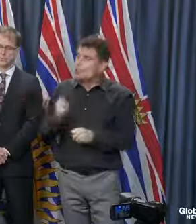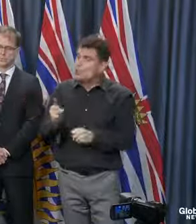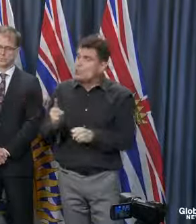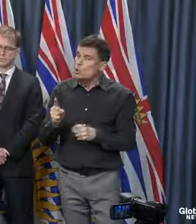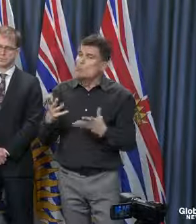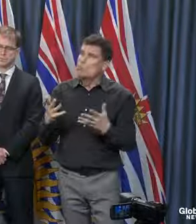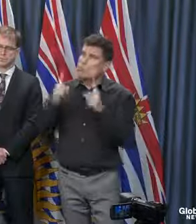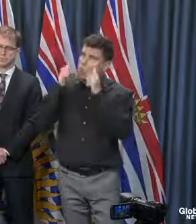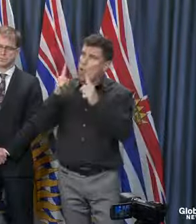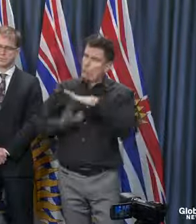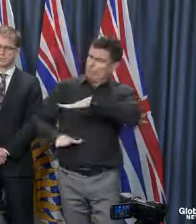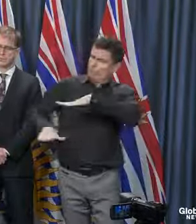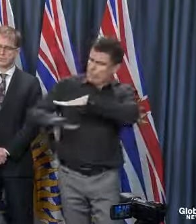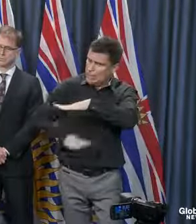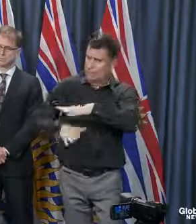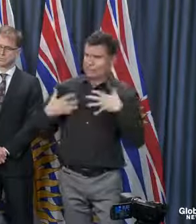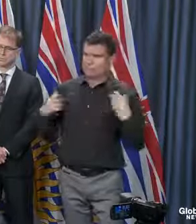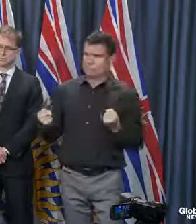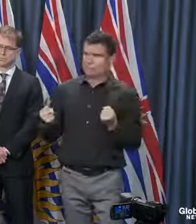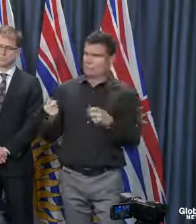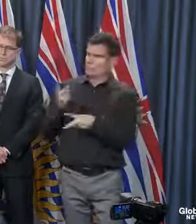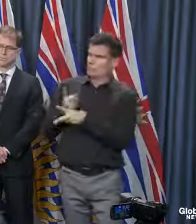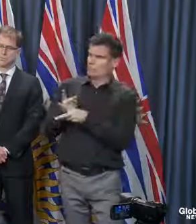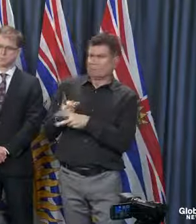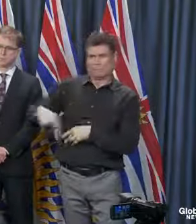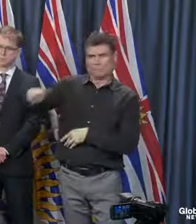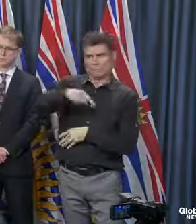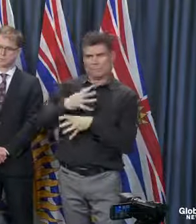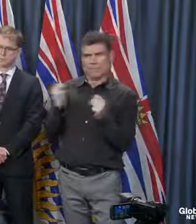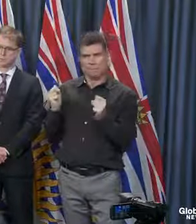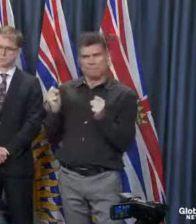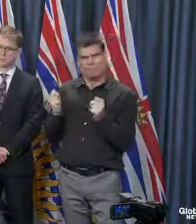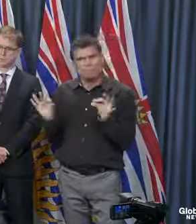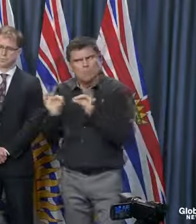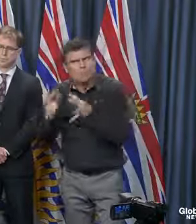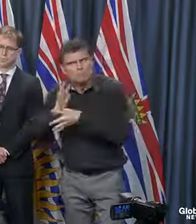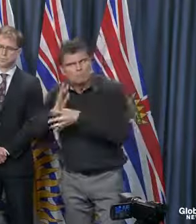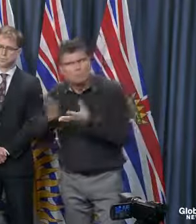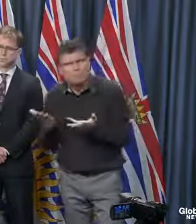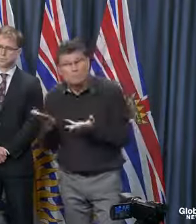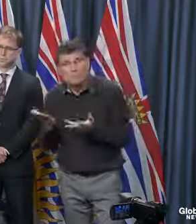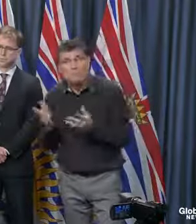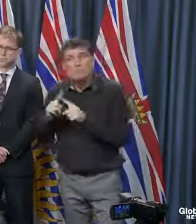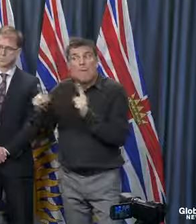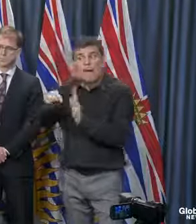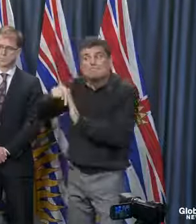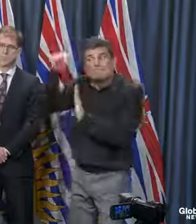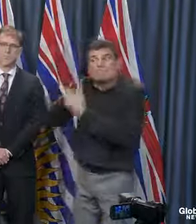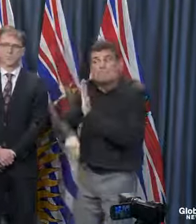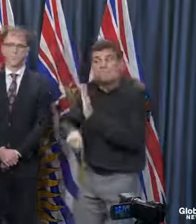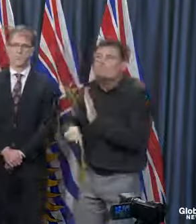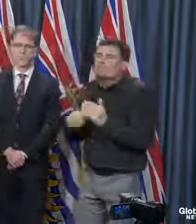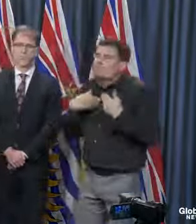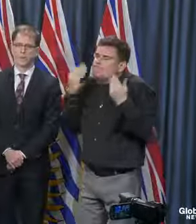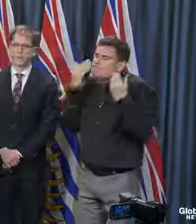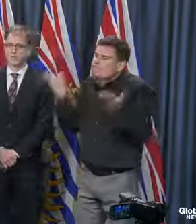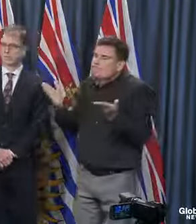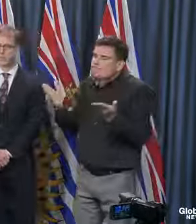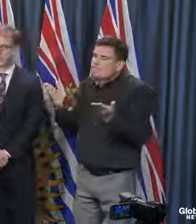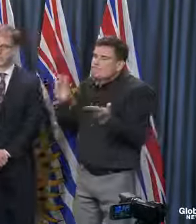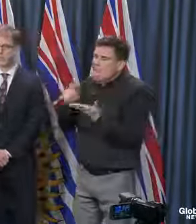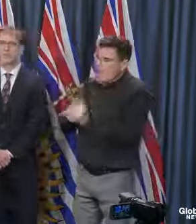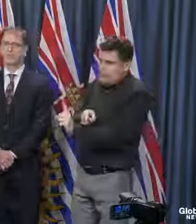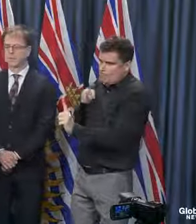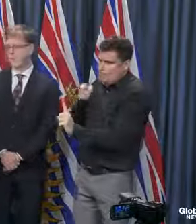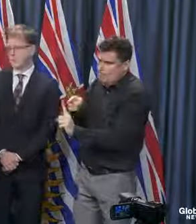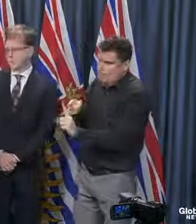not need to be eased, but I don't know the details of them, so I can't really talk about that, but I can certainly